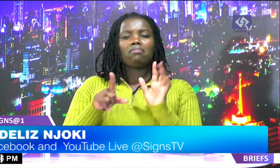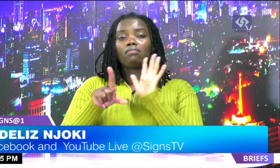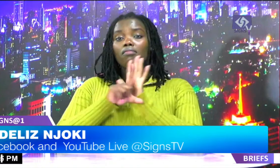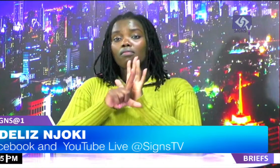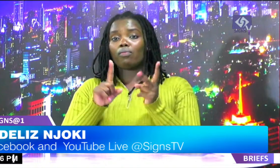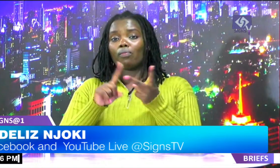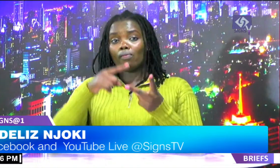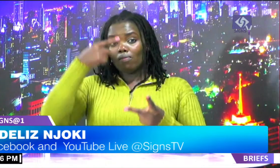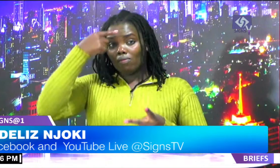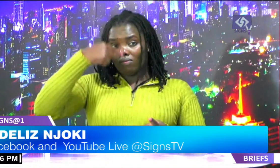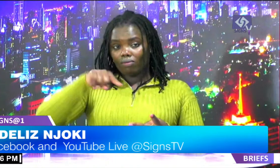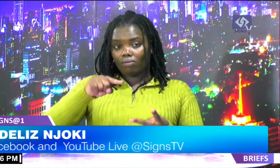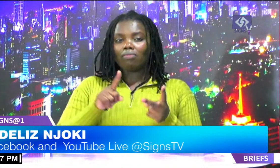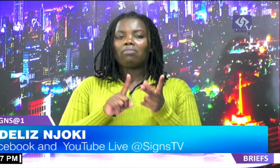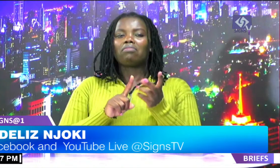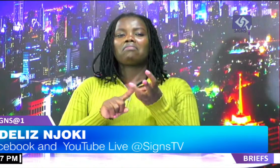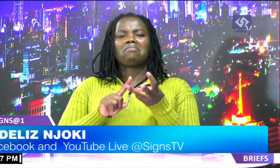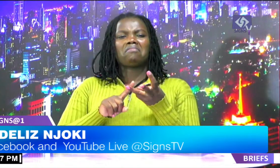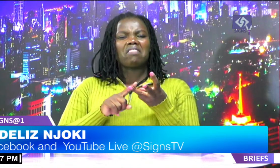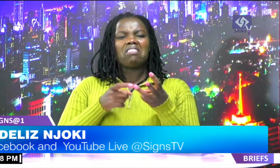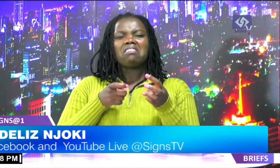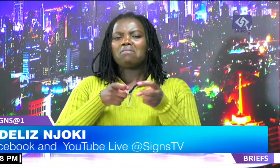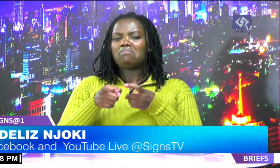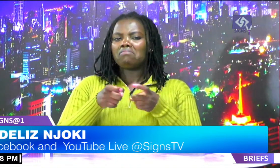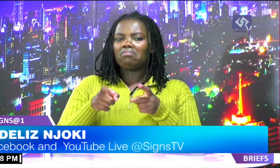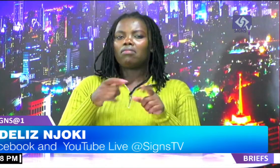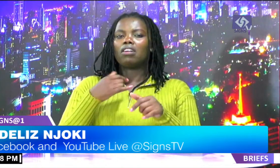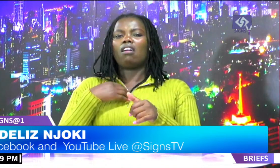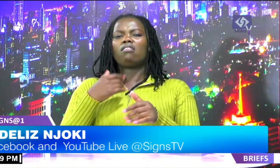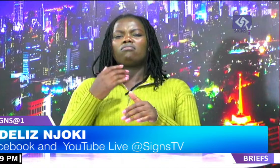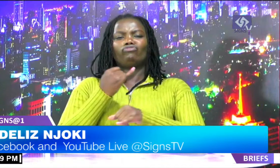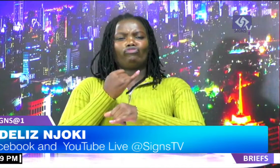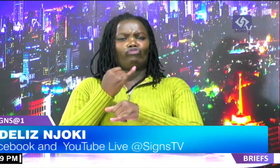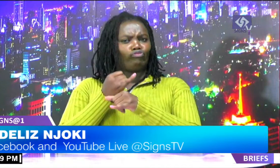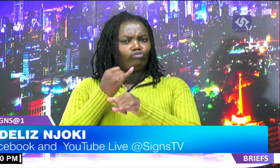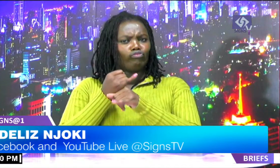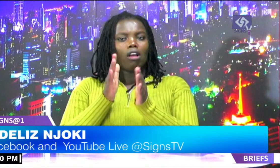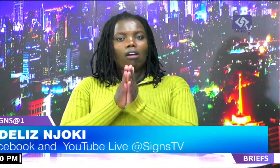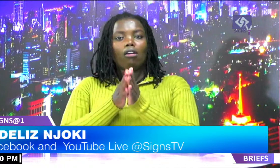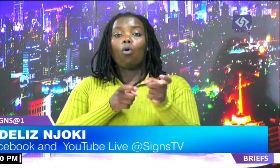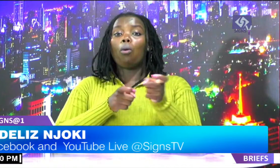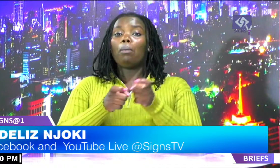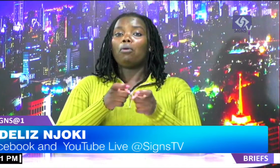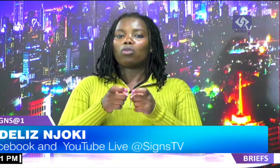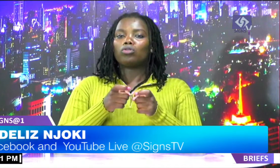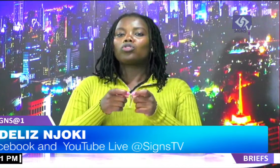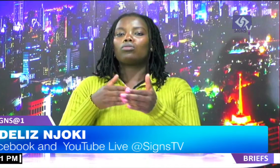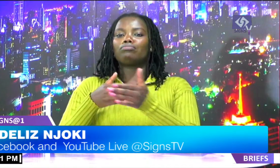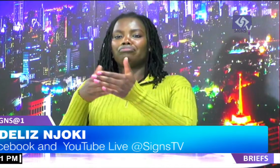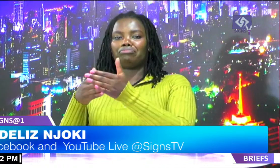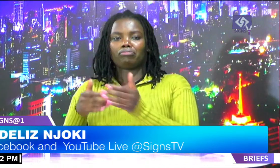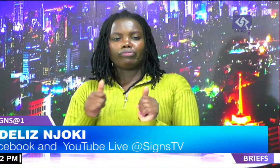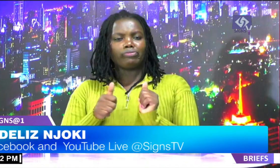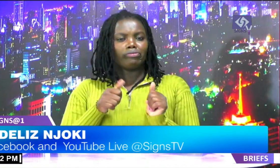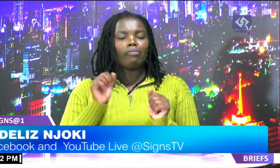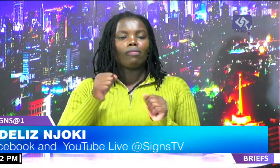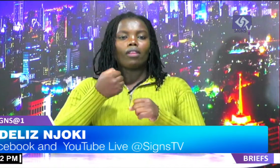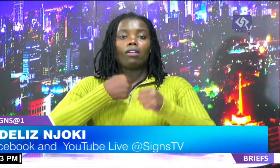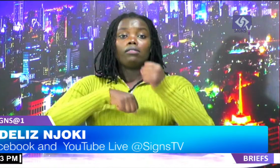legal, policy, and administrative, institutional, and operational constraints in the effective service